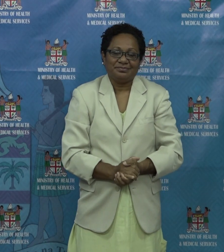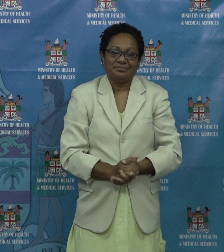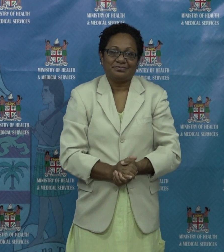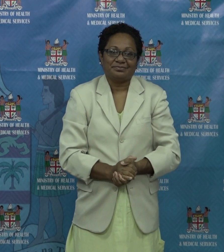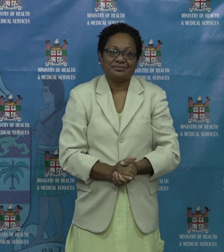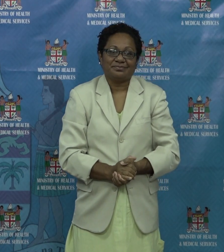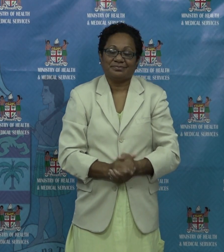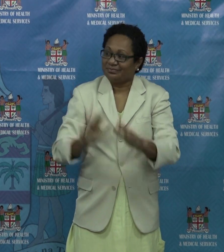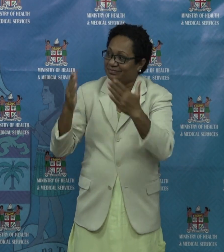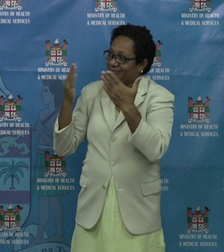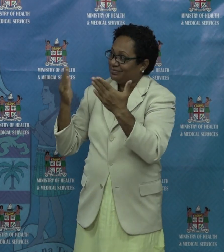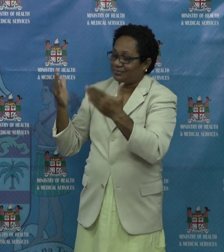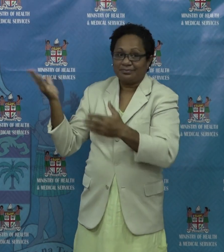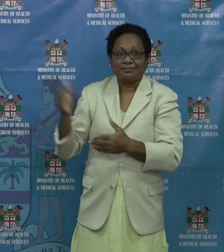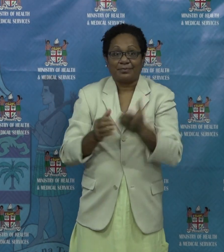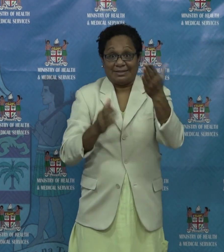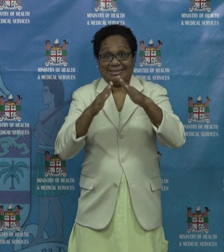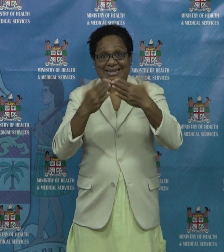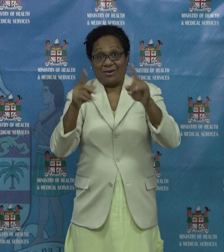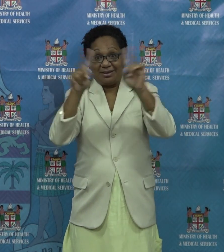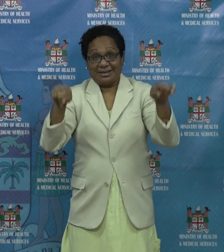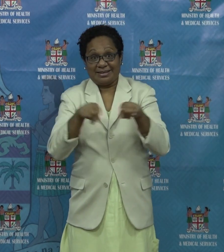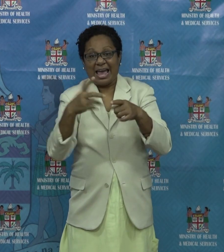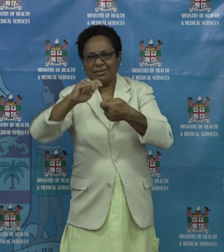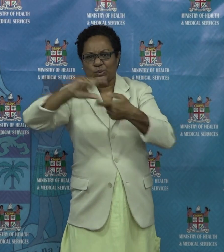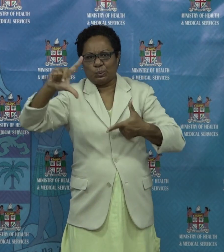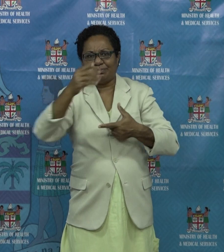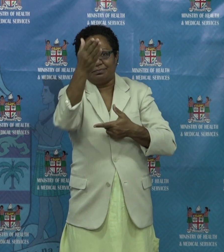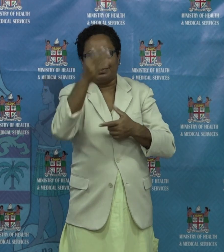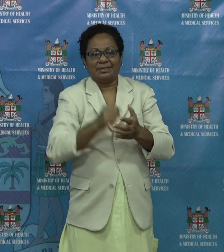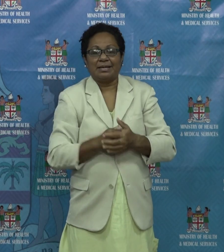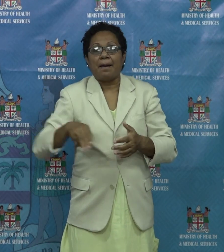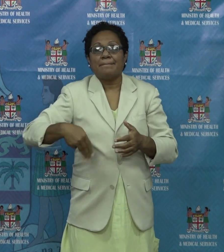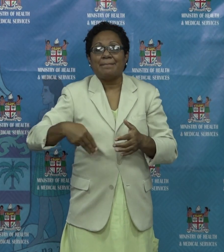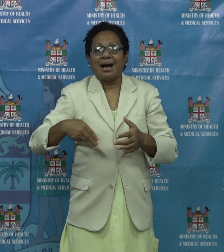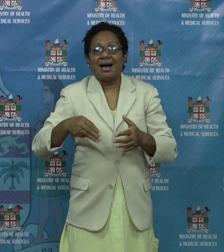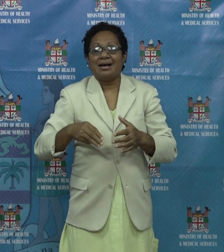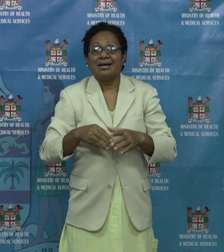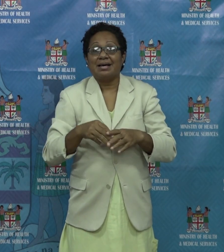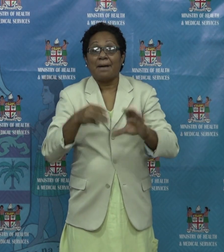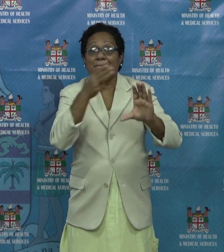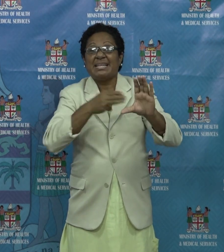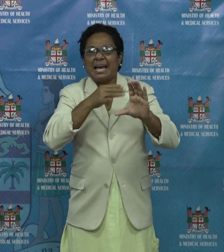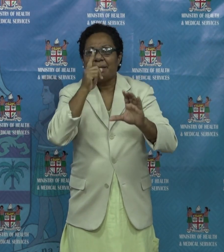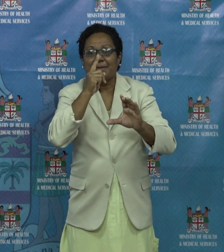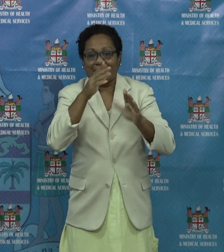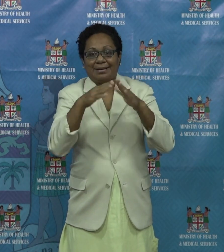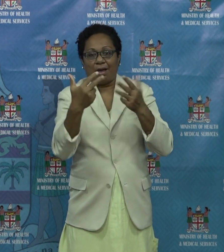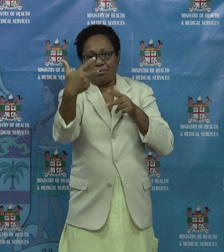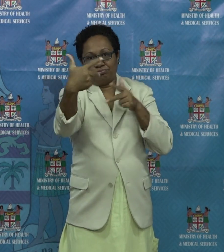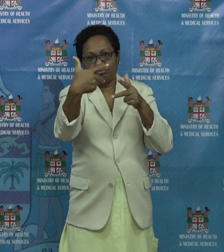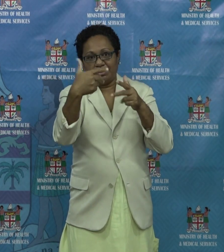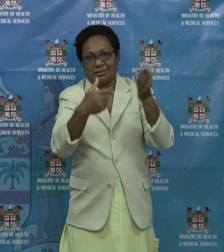Thank you very much, Dr. Fong, and also members of the media who are tuning in on our virtual press